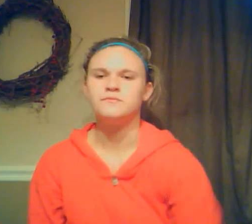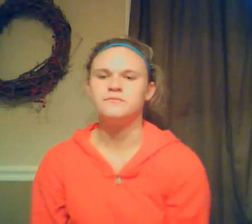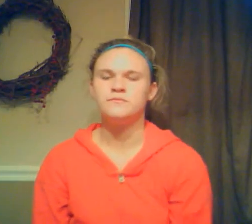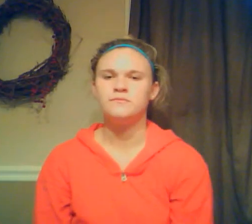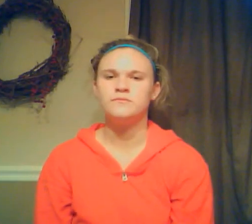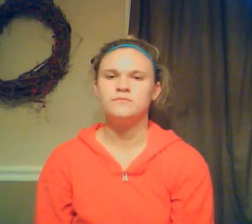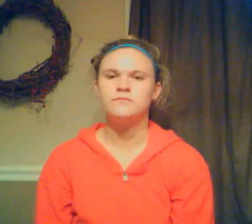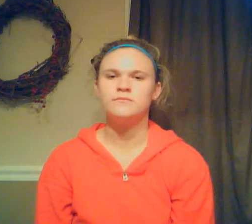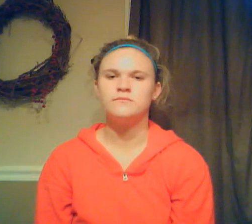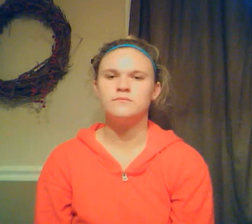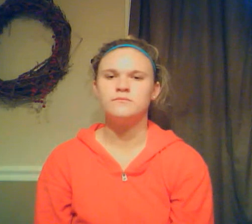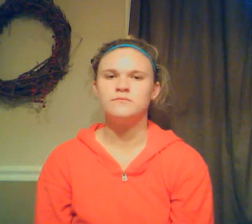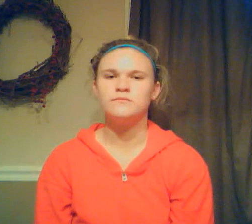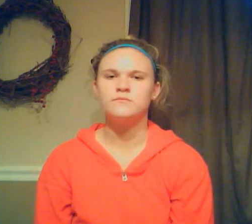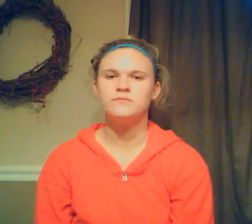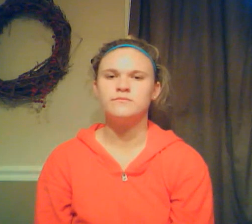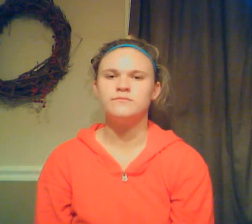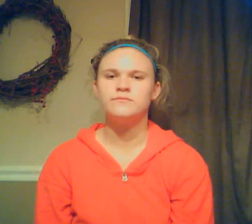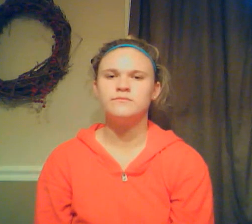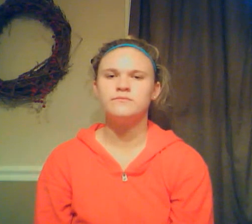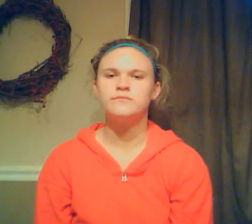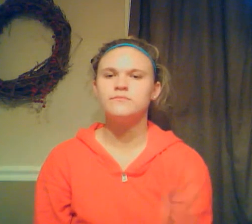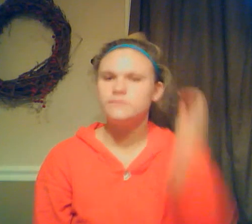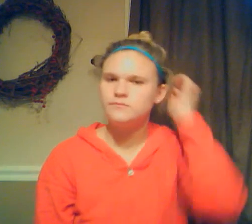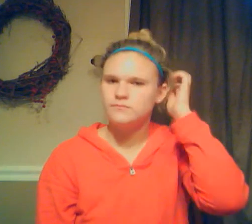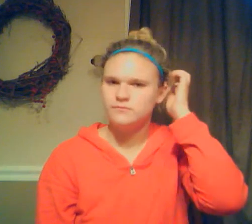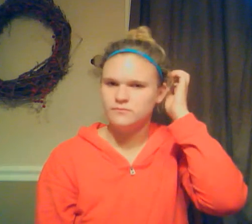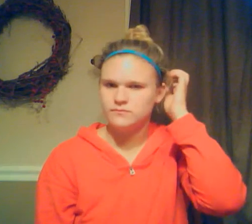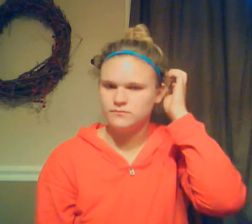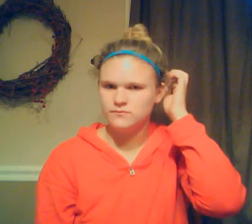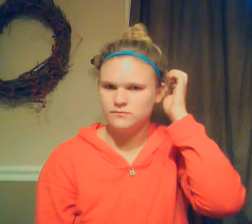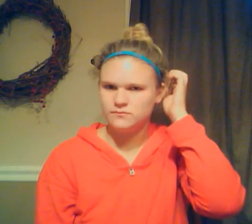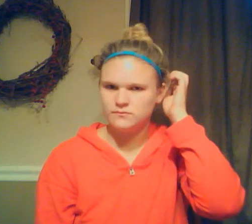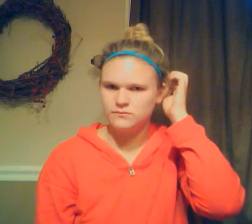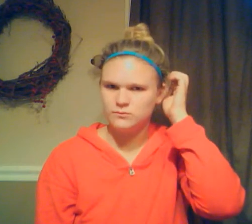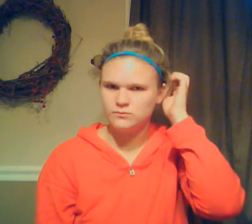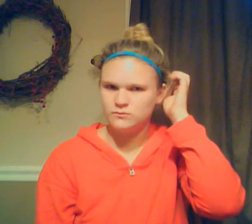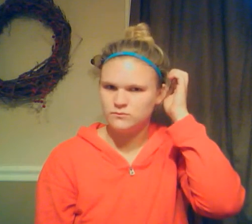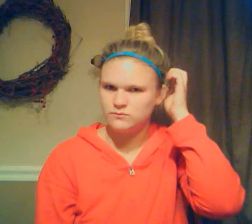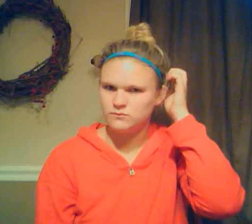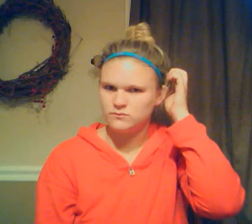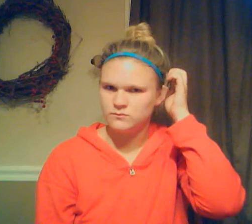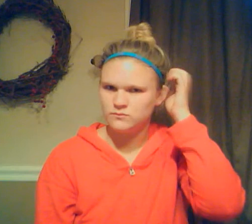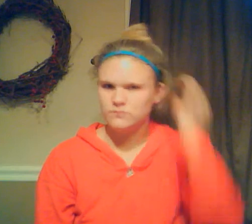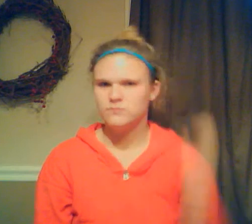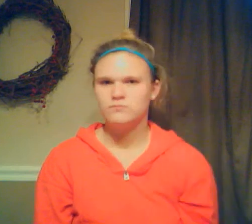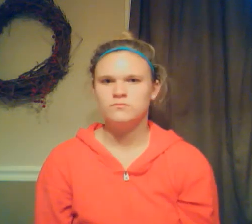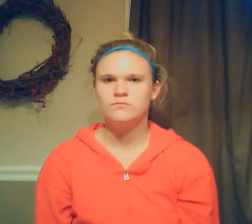I'm going to put a couple drips, which is different than drops, of Worcestershire sauce. And forget about this salt to taste. I'm done with